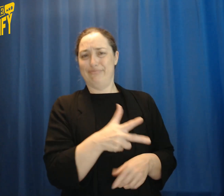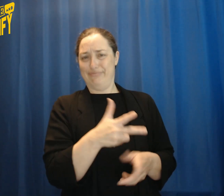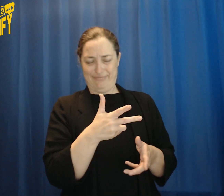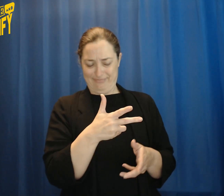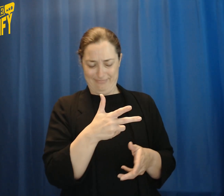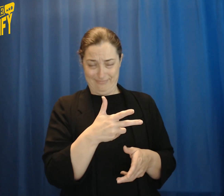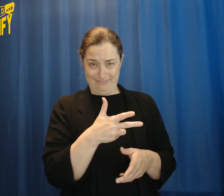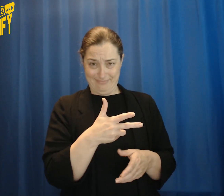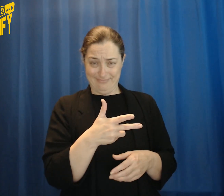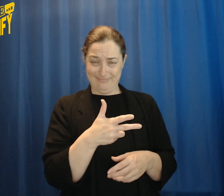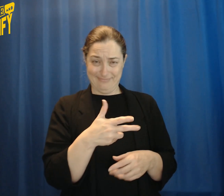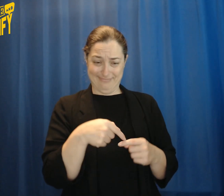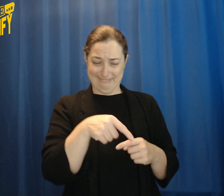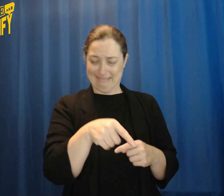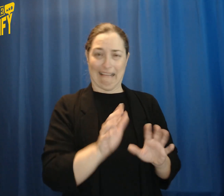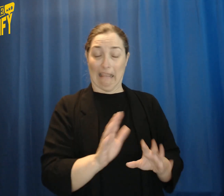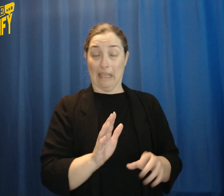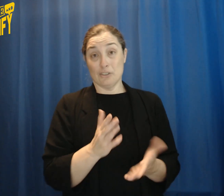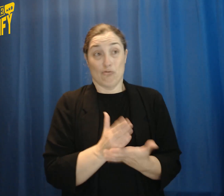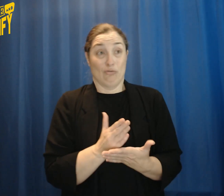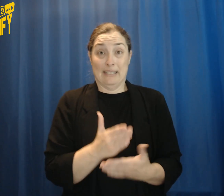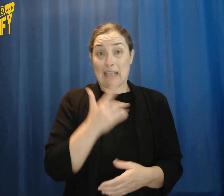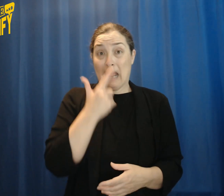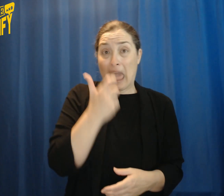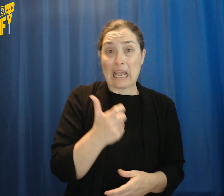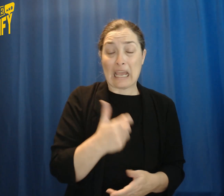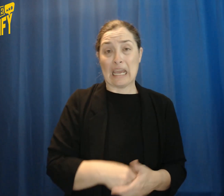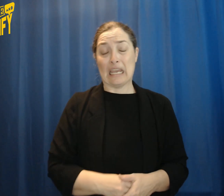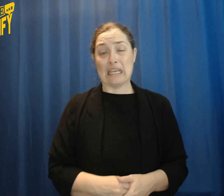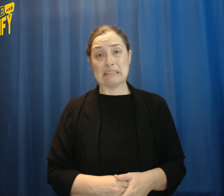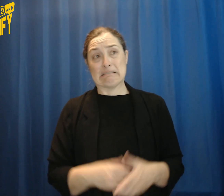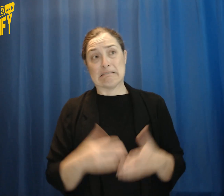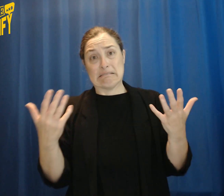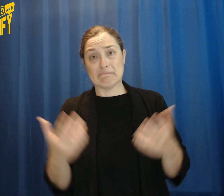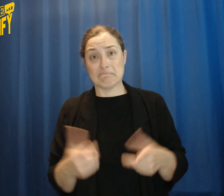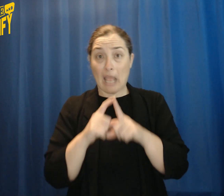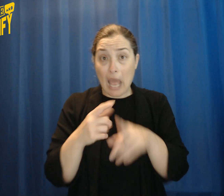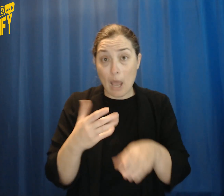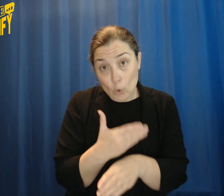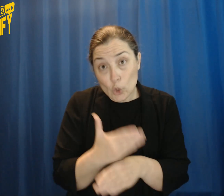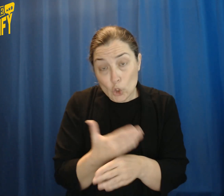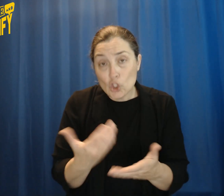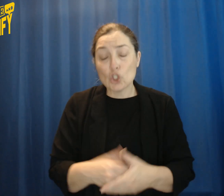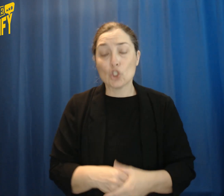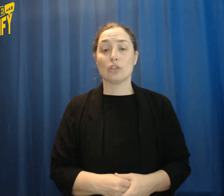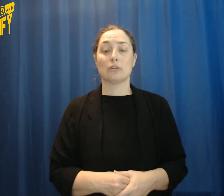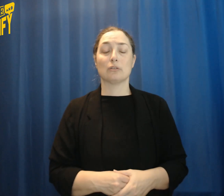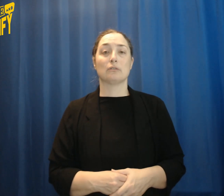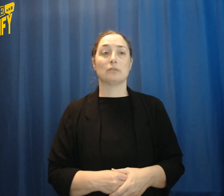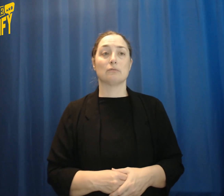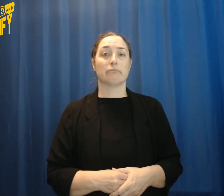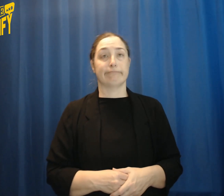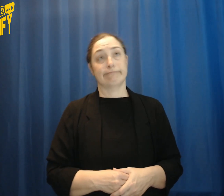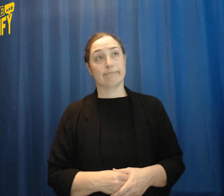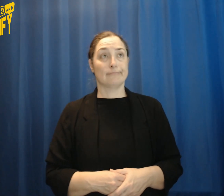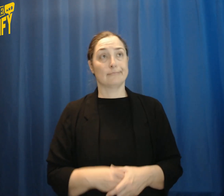essentially dumb luck, good luck, hard work, not so hard work. And so I was there